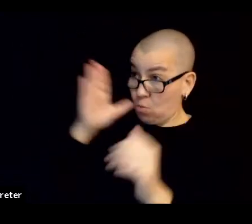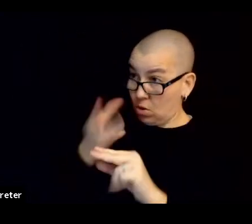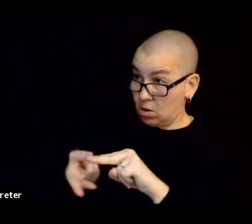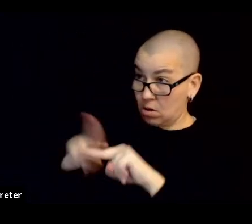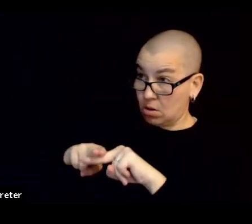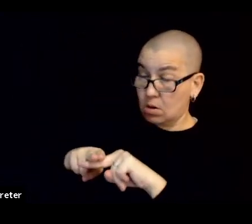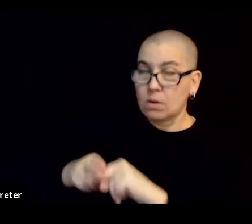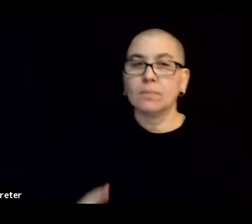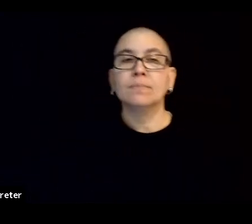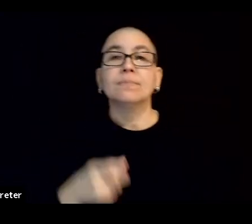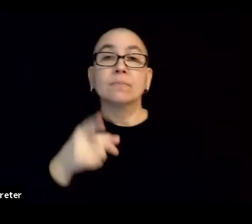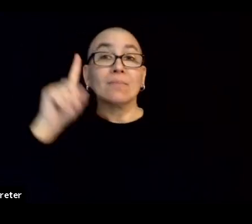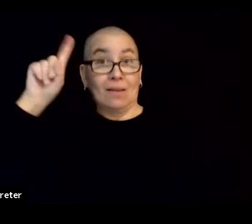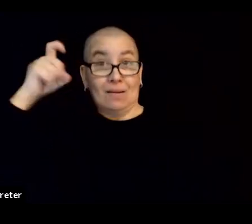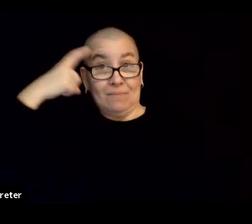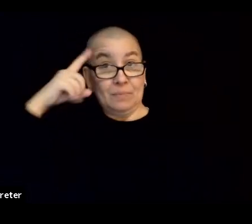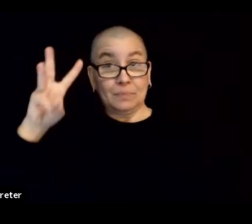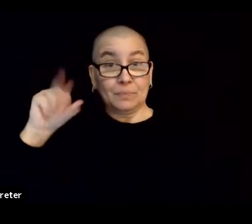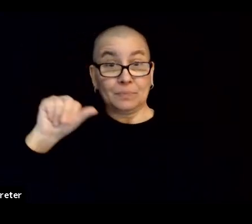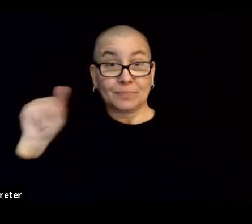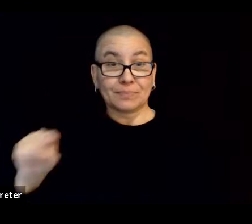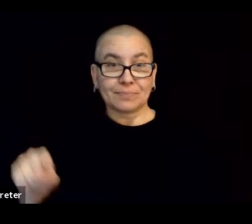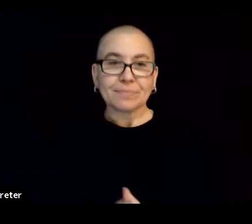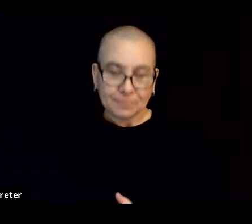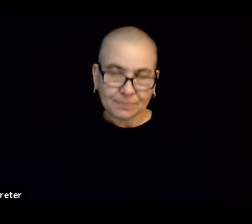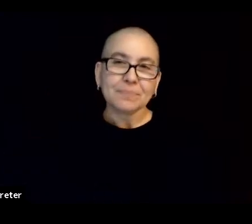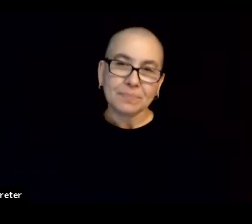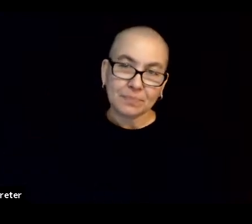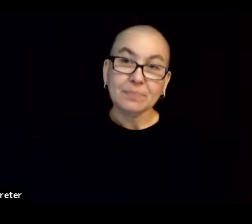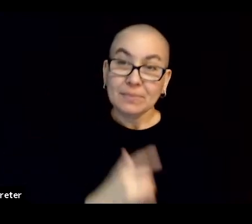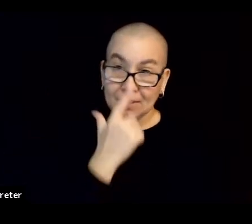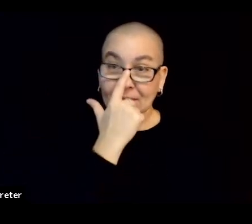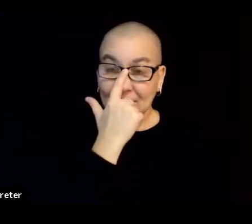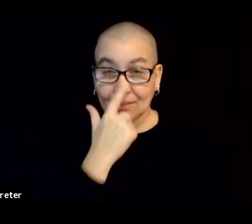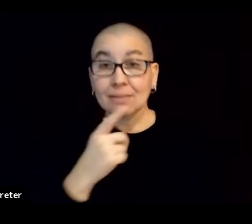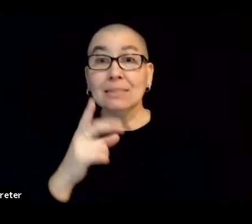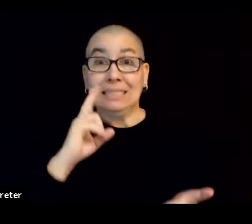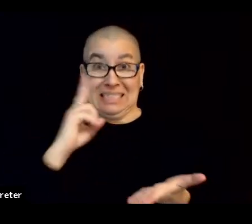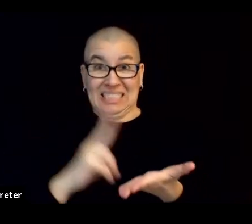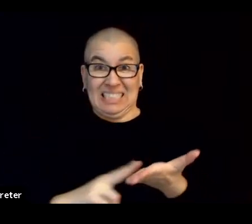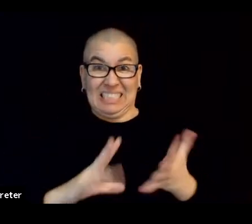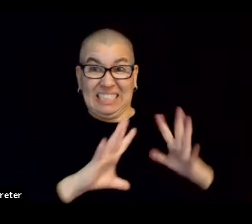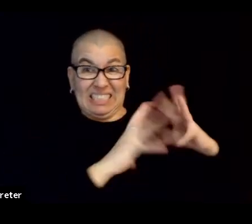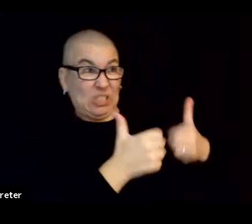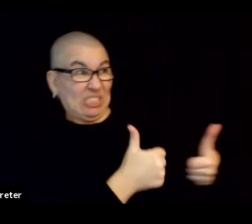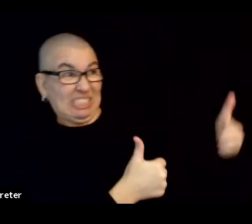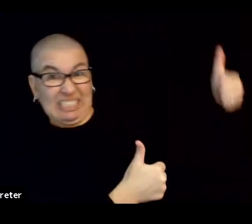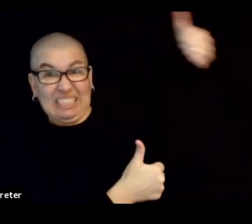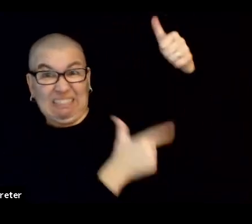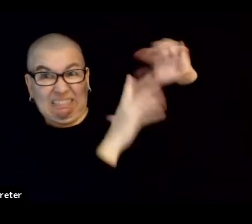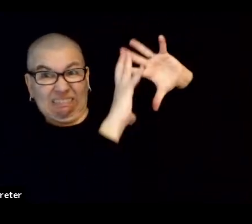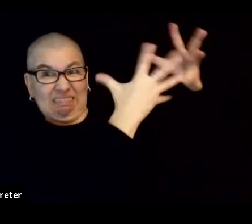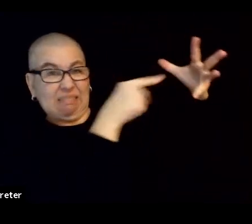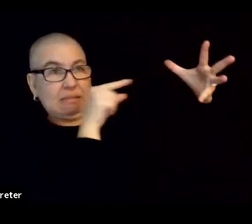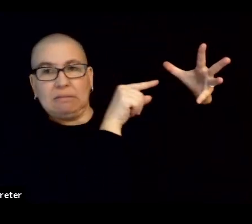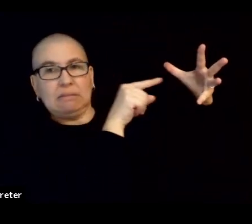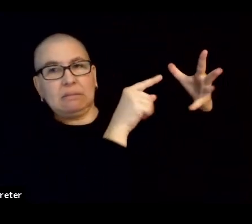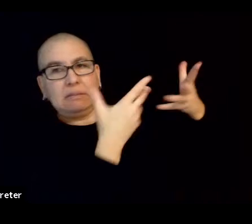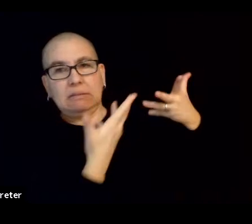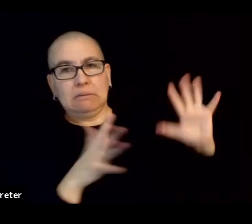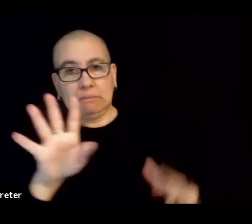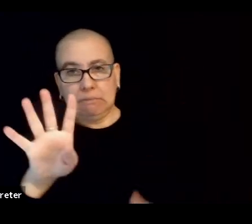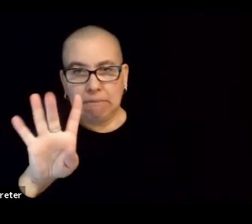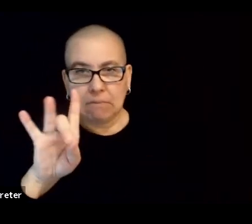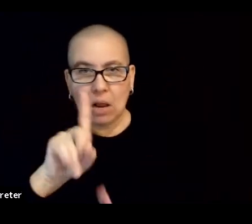hours. And after what he did last week, I'm just going to quite honestly say that I'm ready to get moving on here.